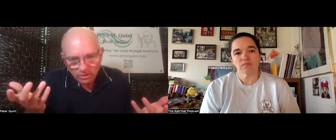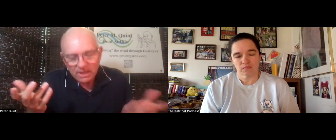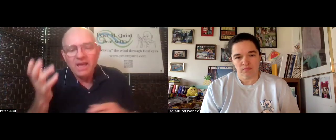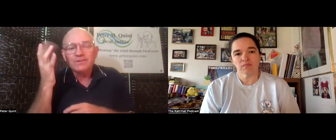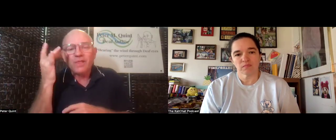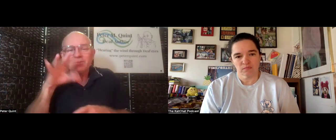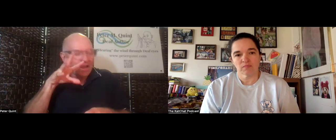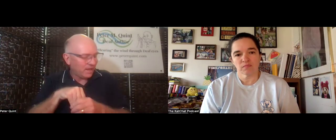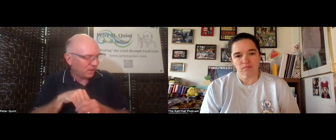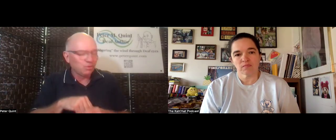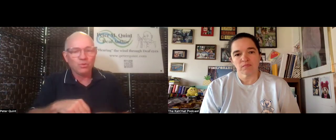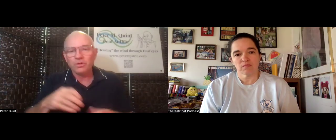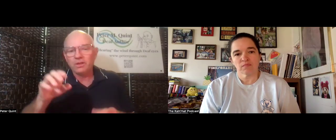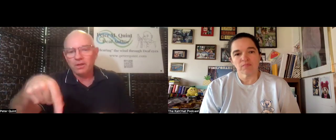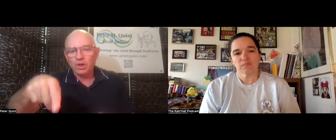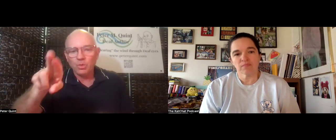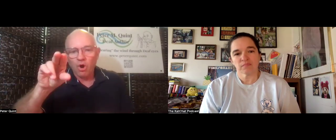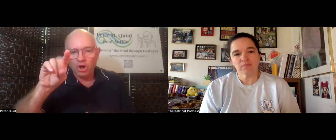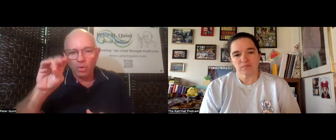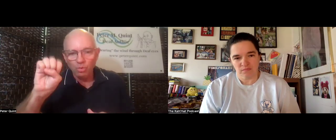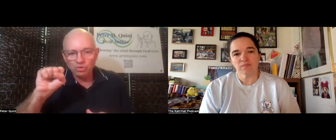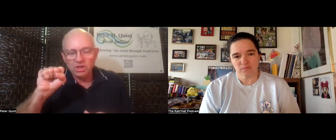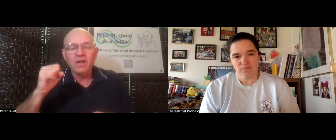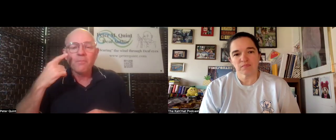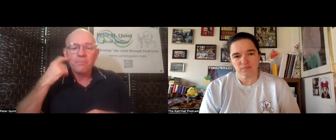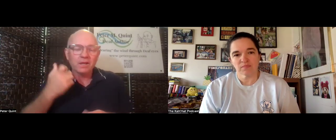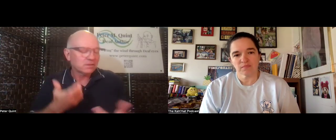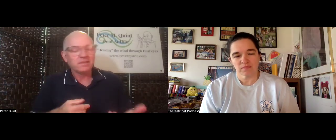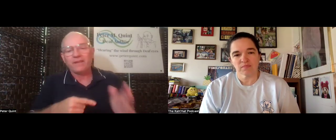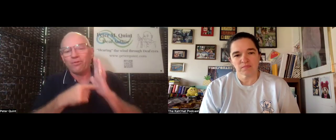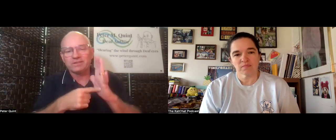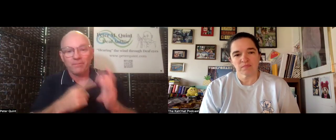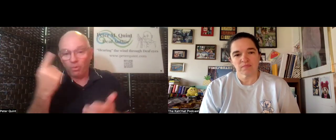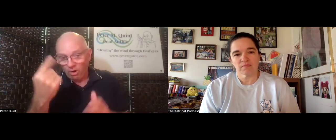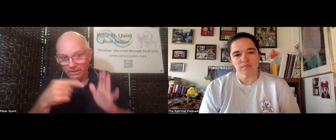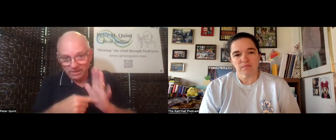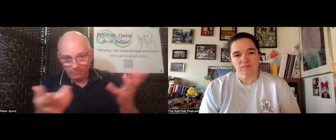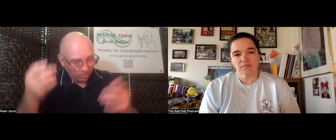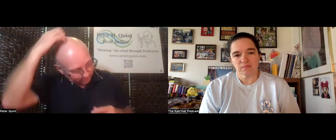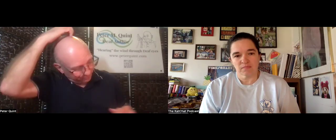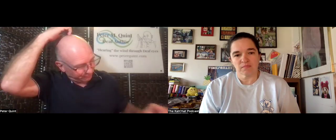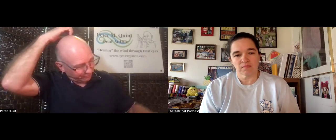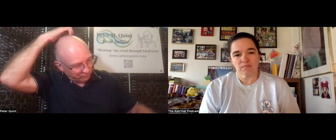bit. Okay, so that's why I include QR codes because, like, for example,